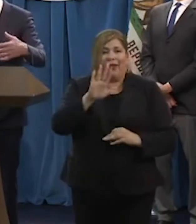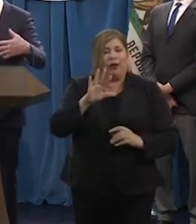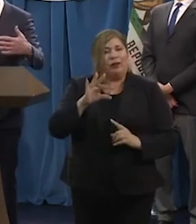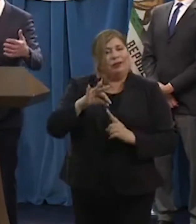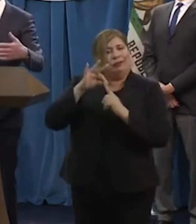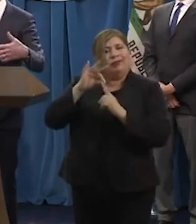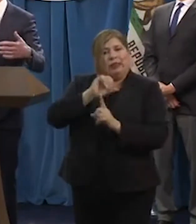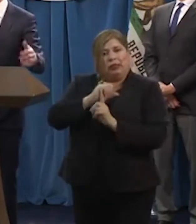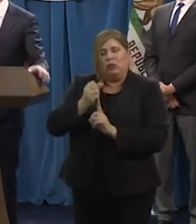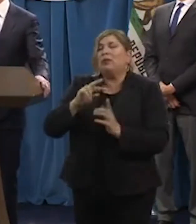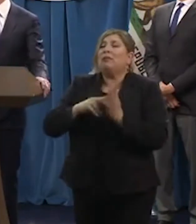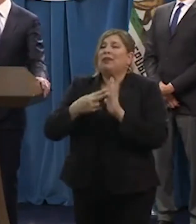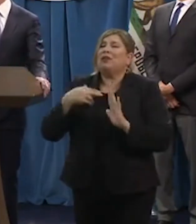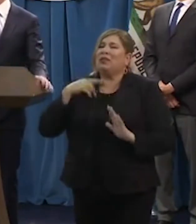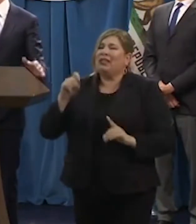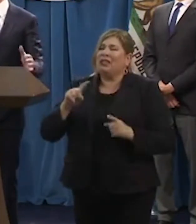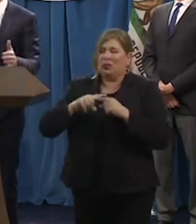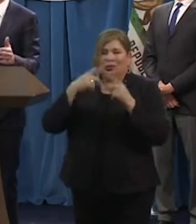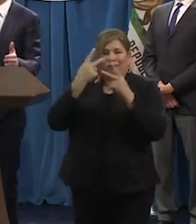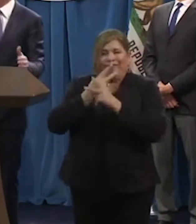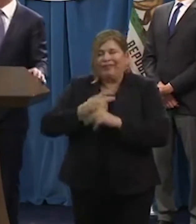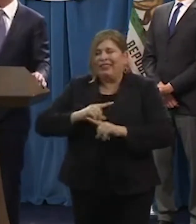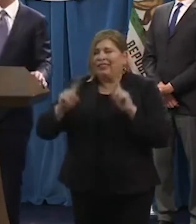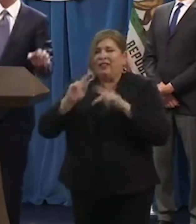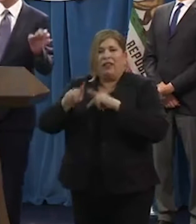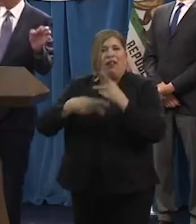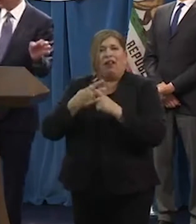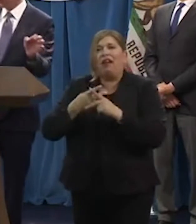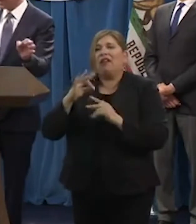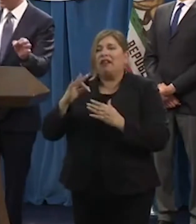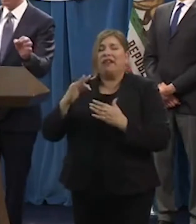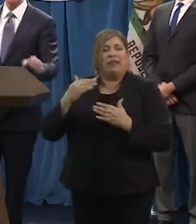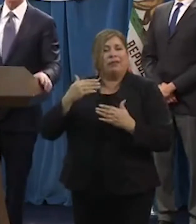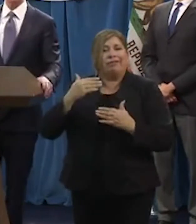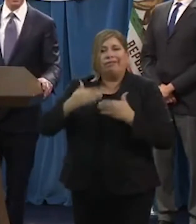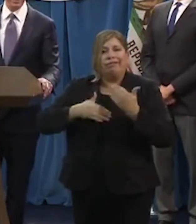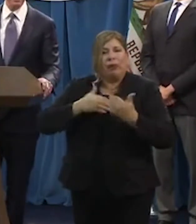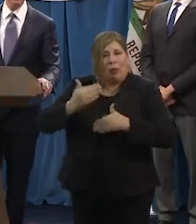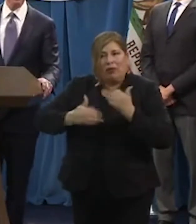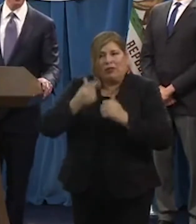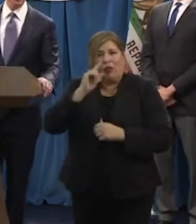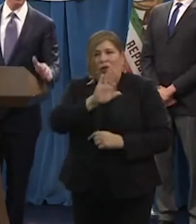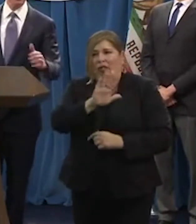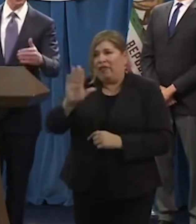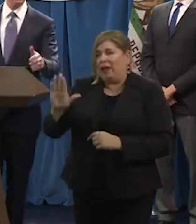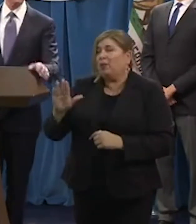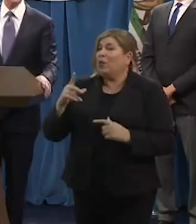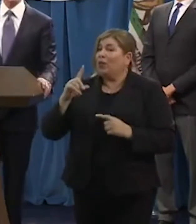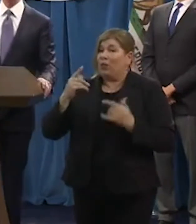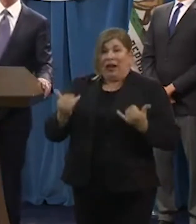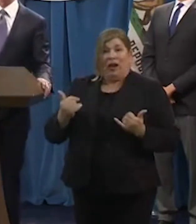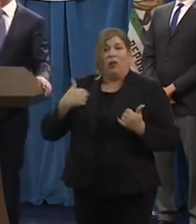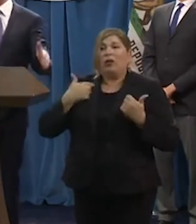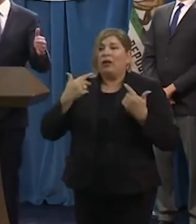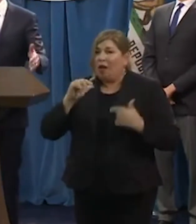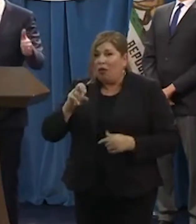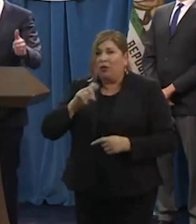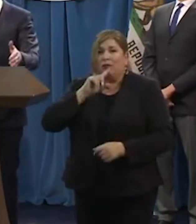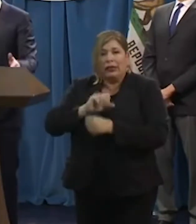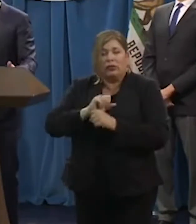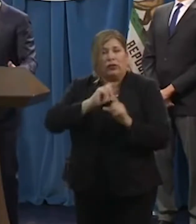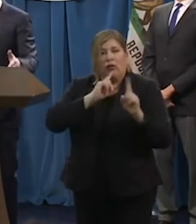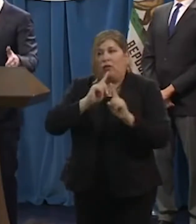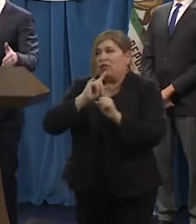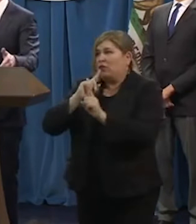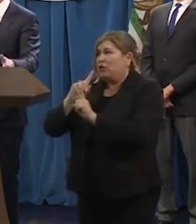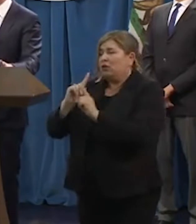additional conversation, different kind of engagement, and in real time, we're in those conversations and engagement. The reason we